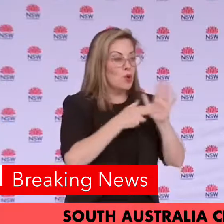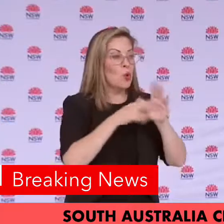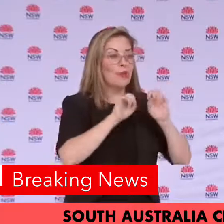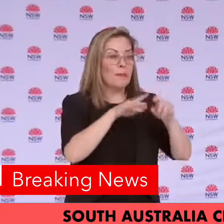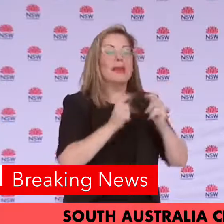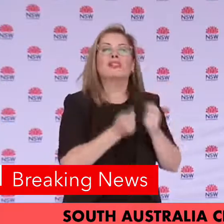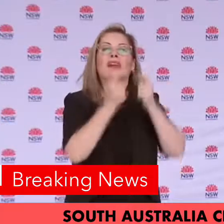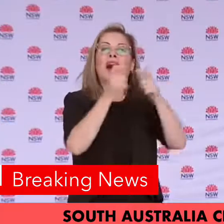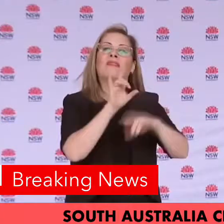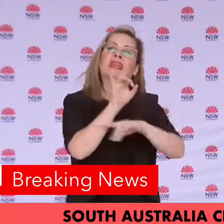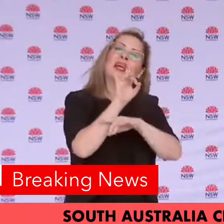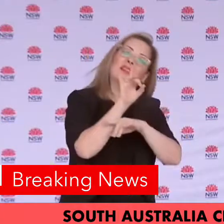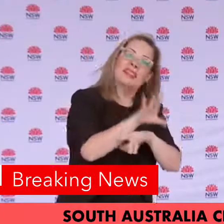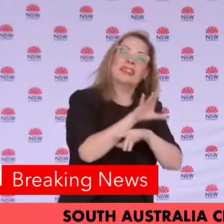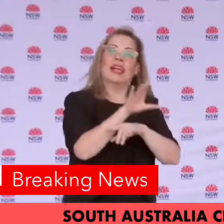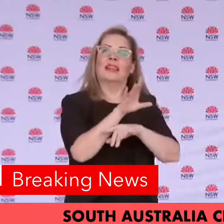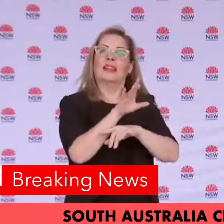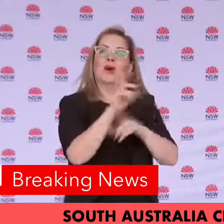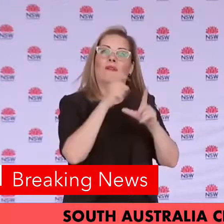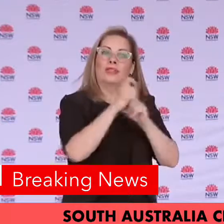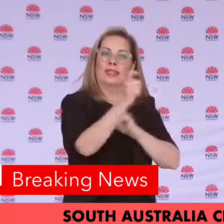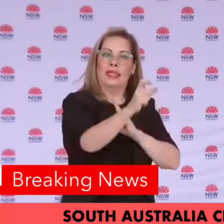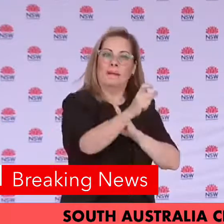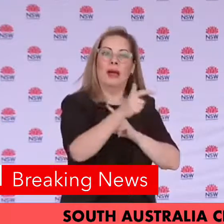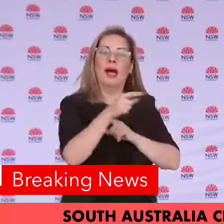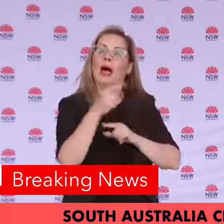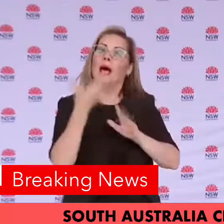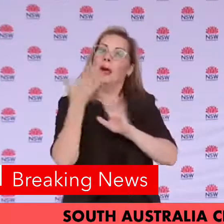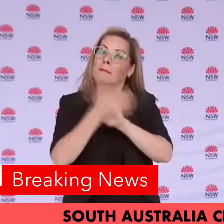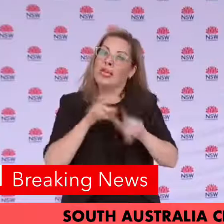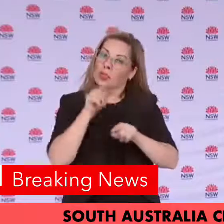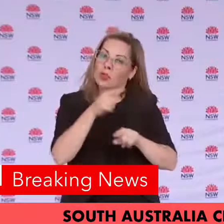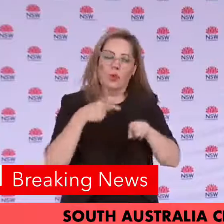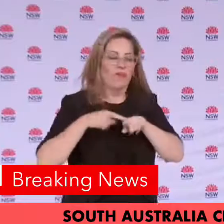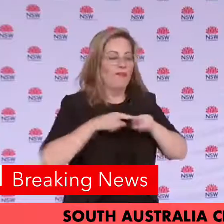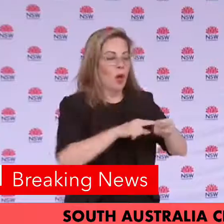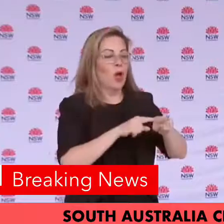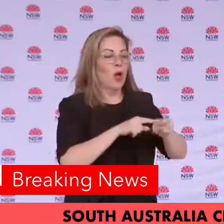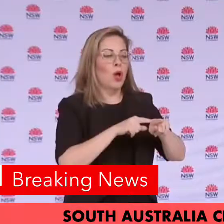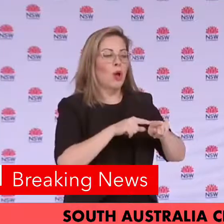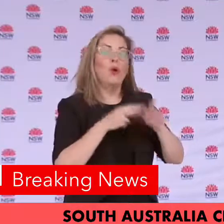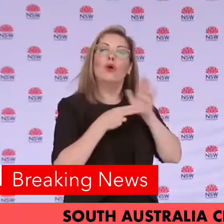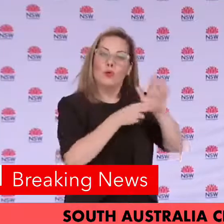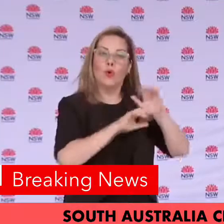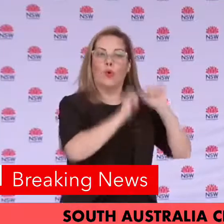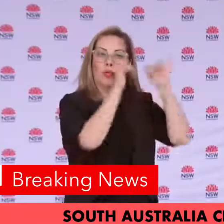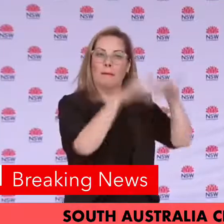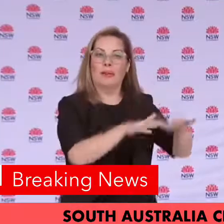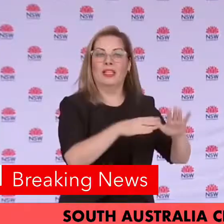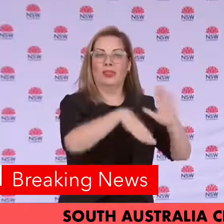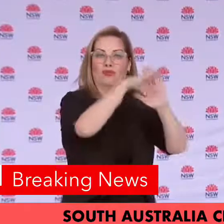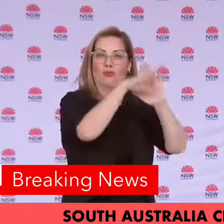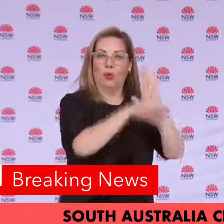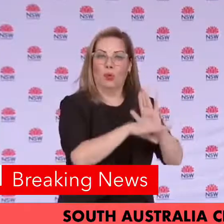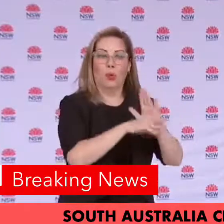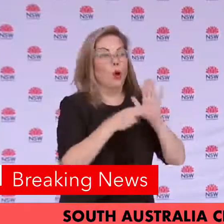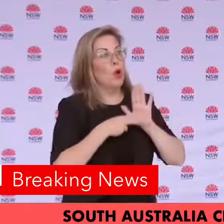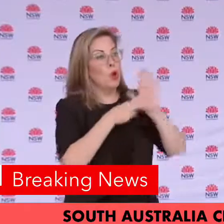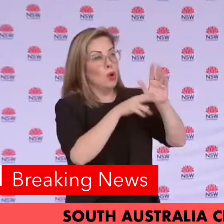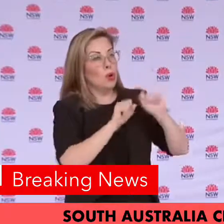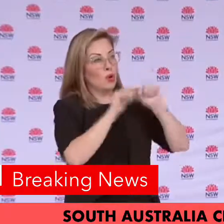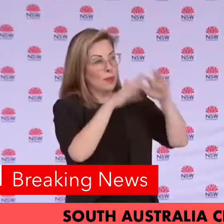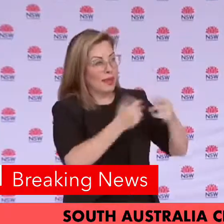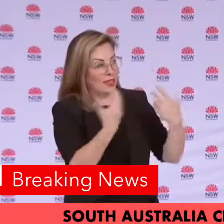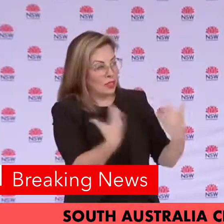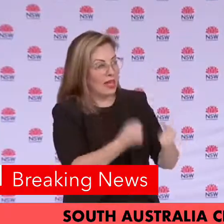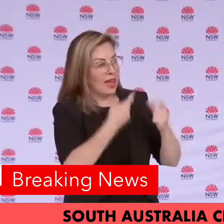though you were living on the Northern Beaches. So if you left on the 10th or 11th of December and you went to a regional community, or you went to another part of Sydney where you're staying with a friend or